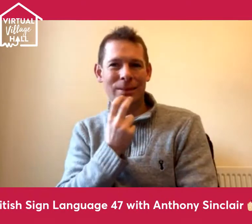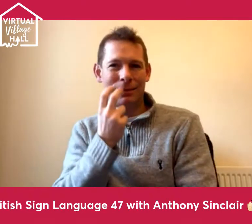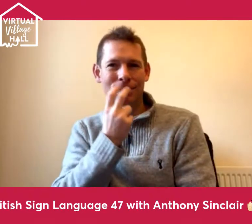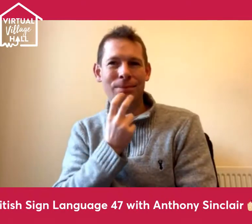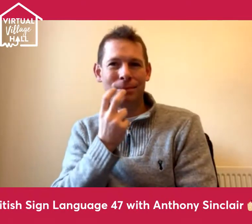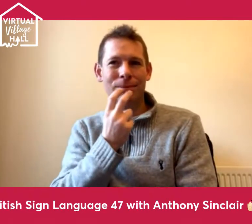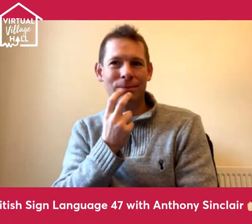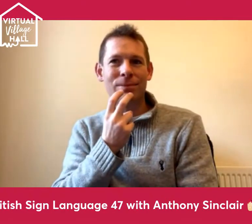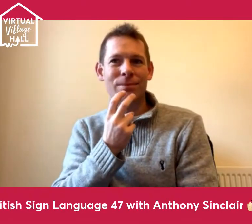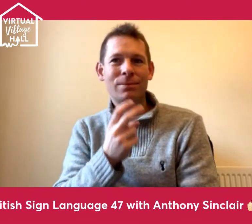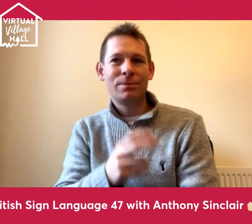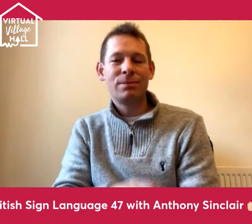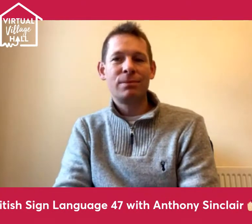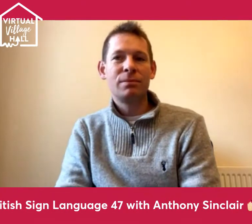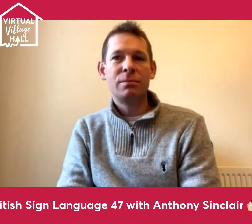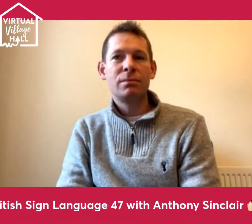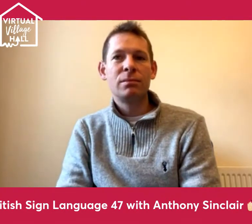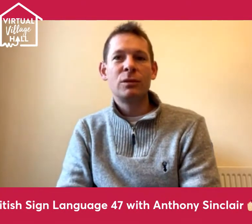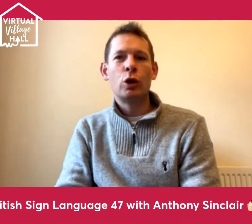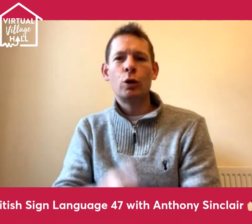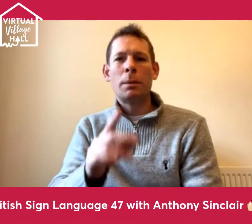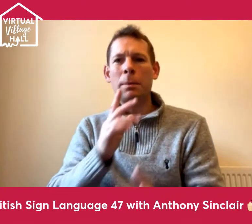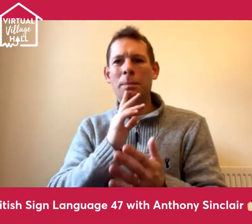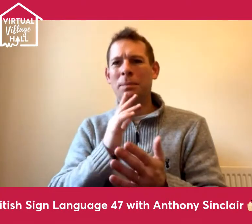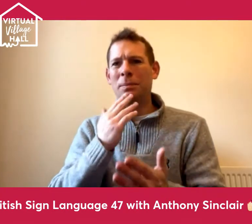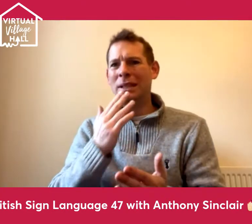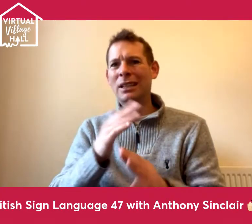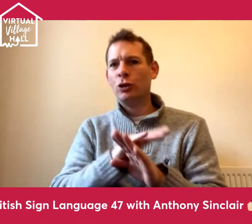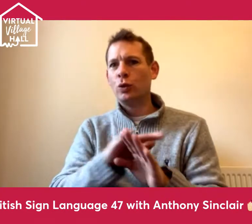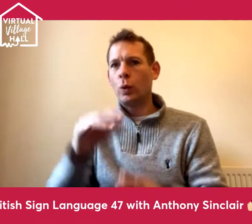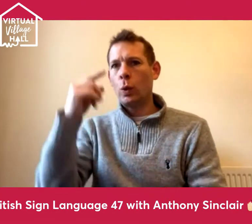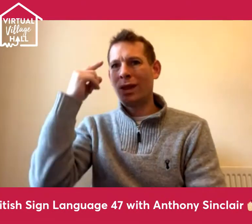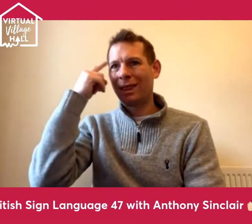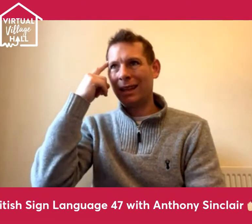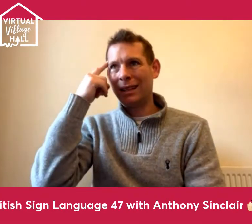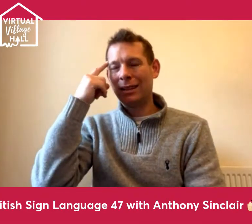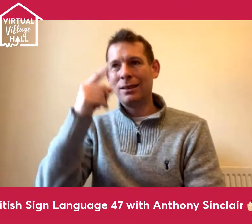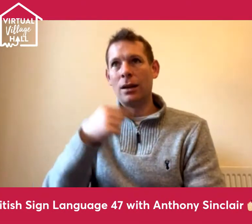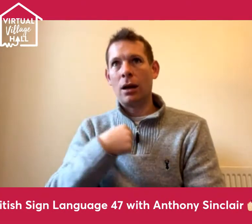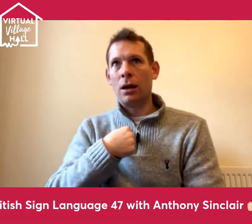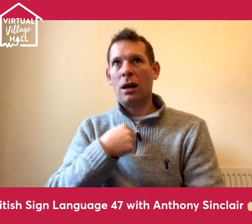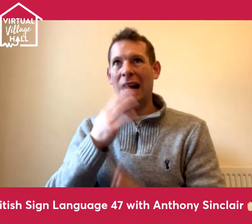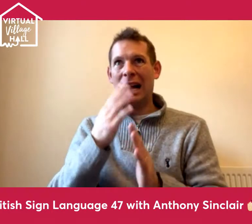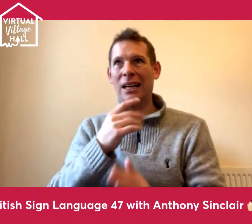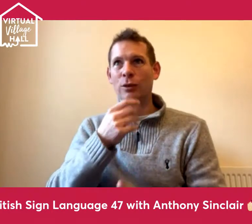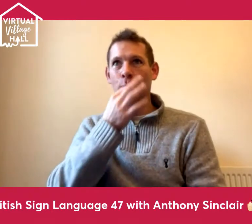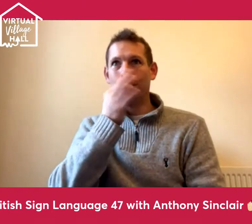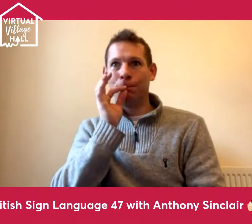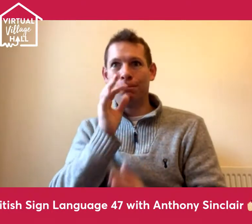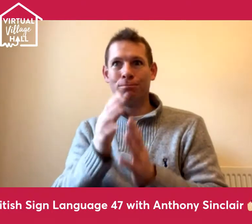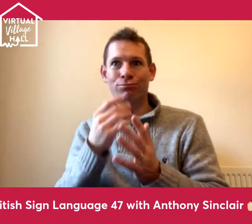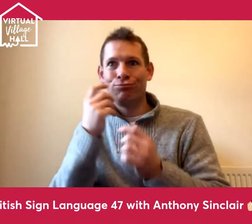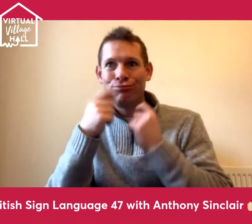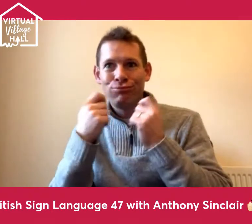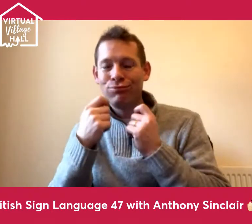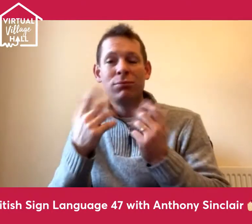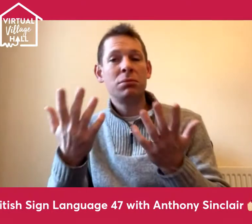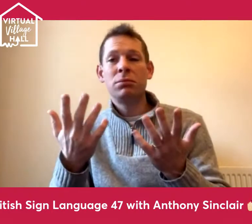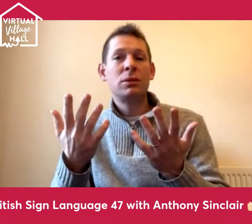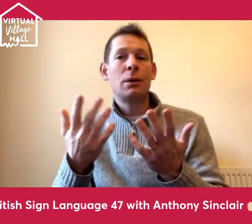So that's why you don't need to pronounce the verb on your lips. But don't think that you have to like